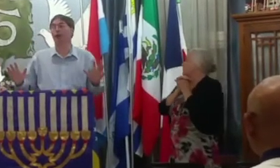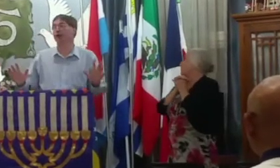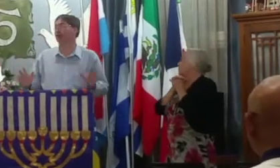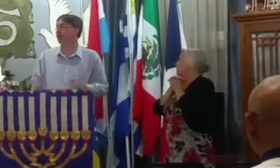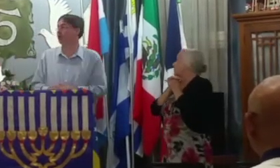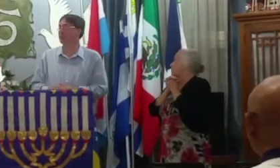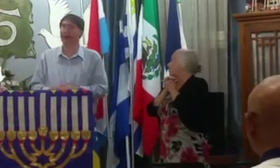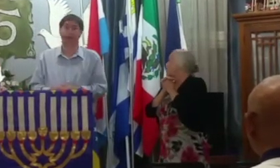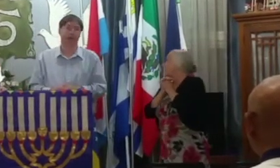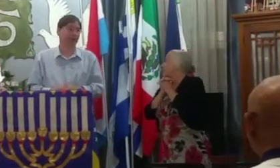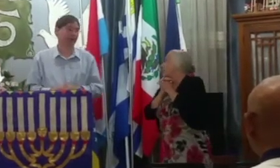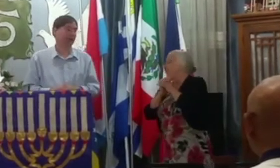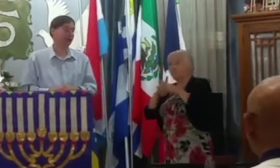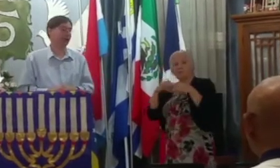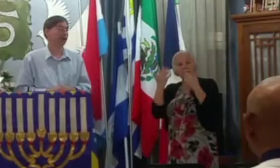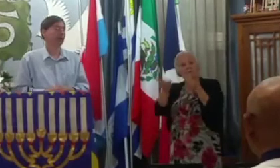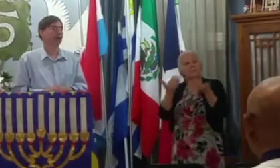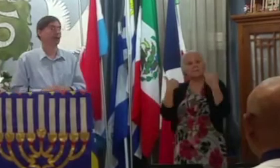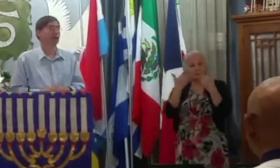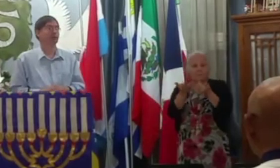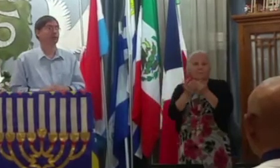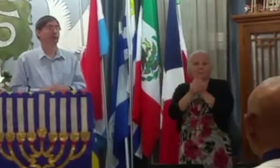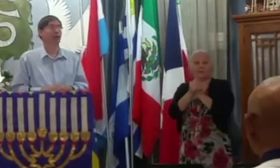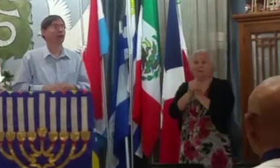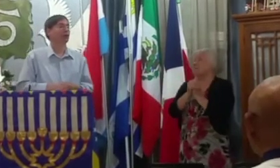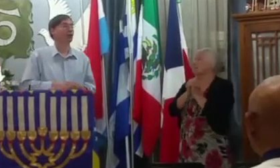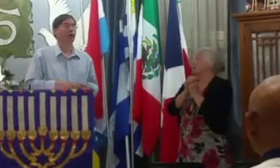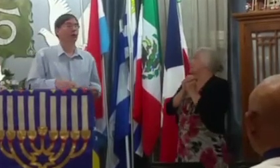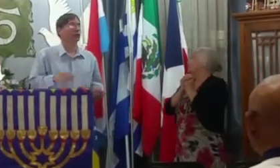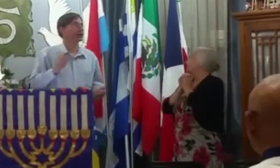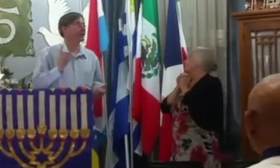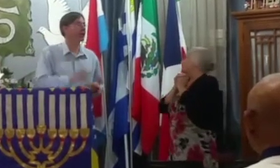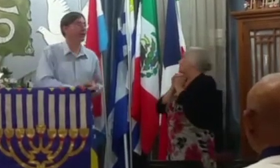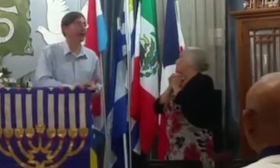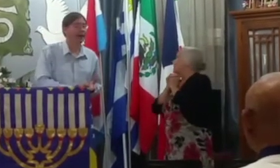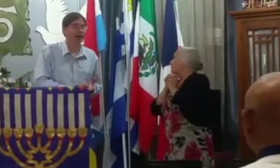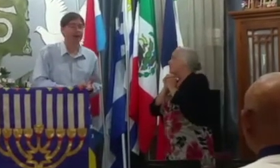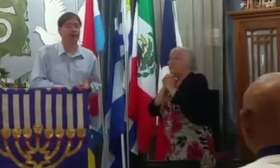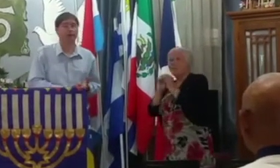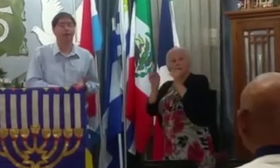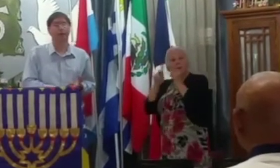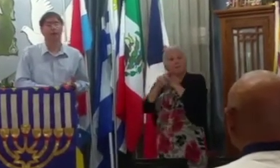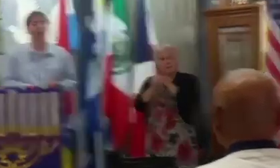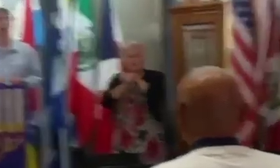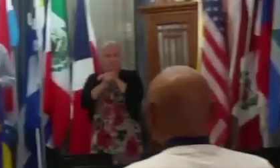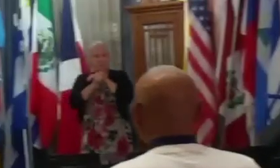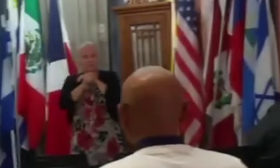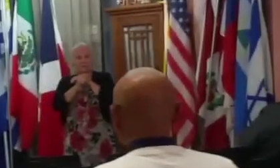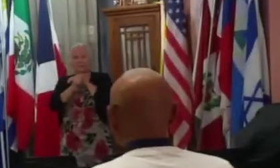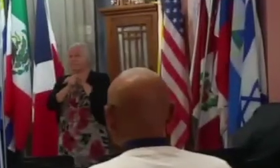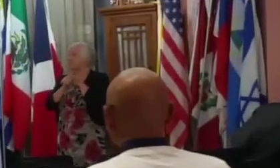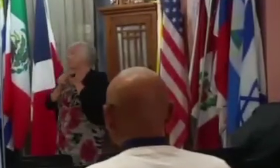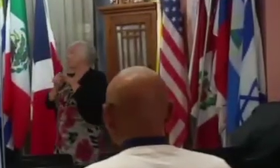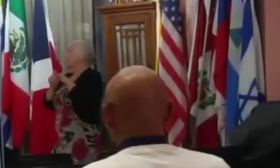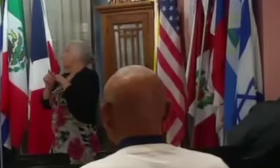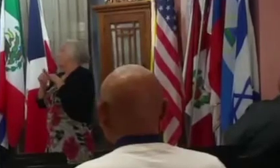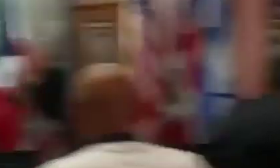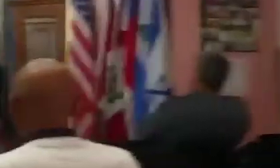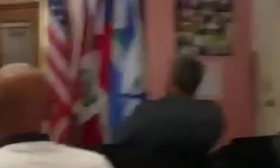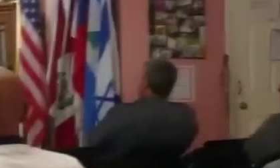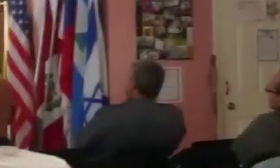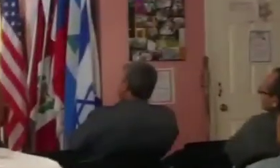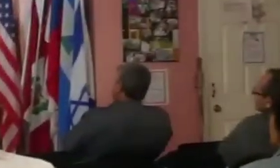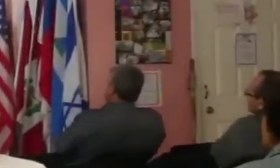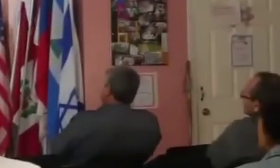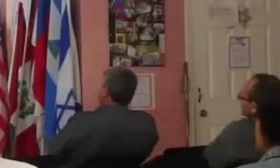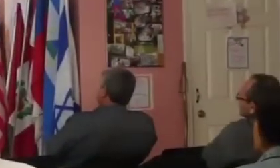Well, I had an important decision to make. Yo tenía una decisión importante que hacer. Was I going to obey God? Iba a obedecer a Dios. Or obey